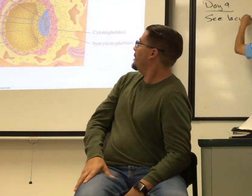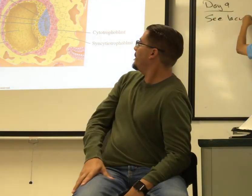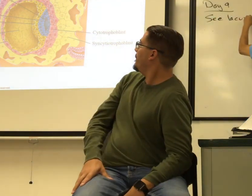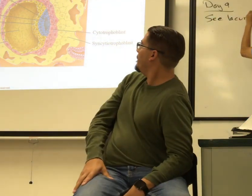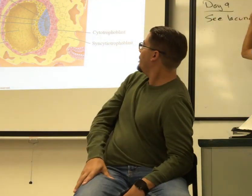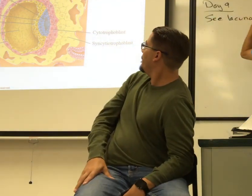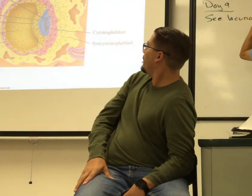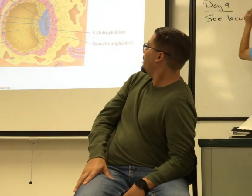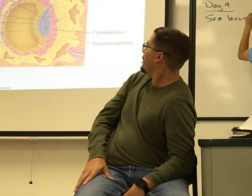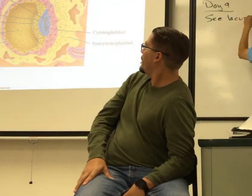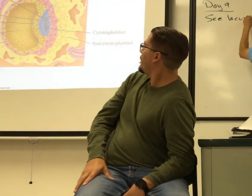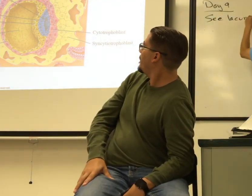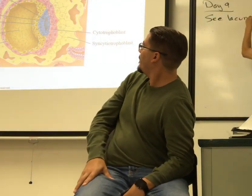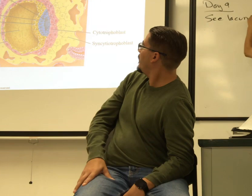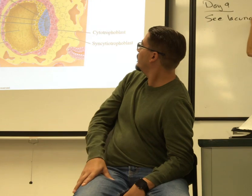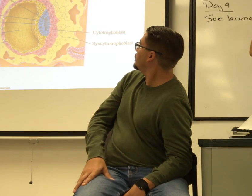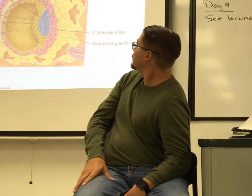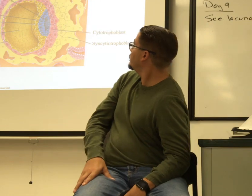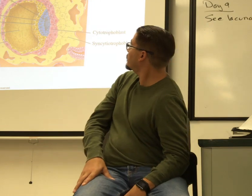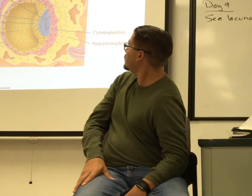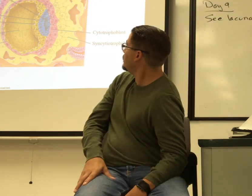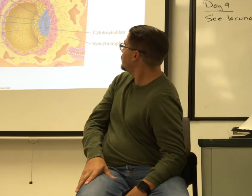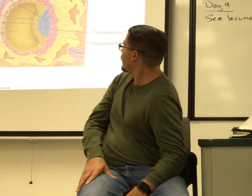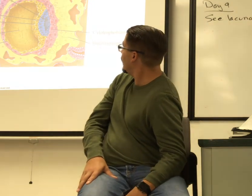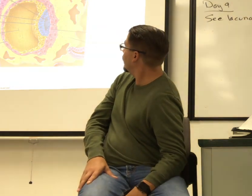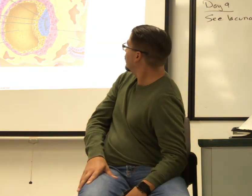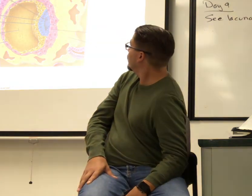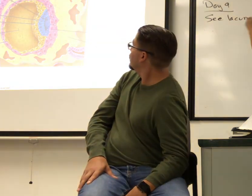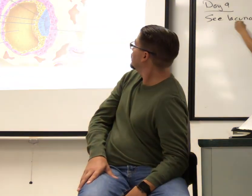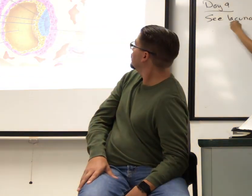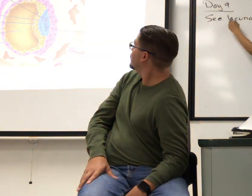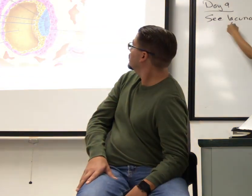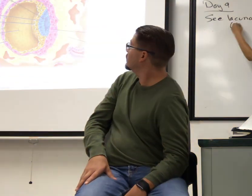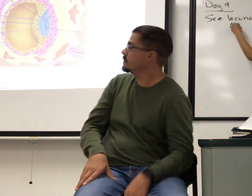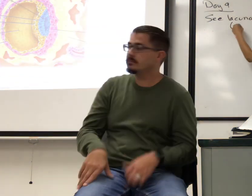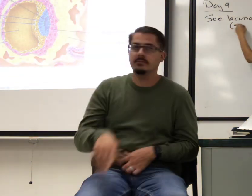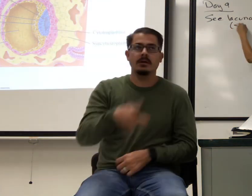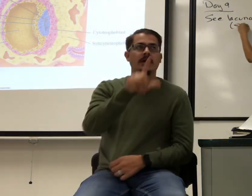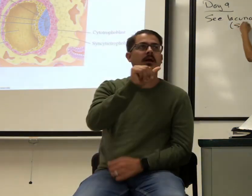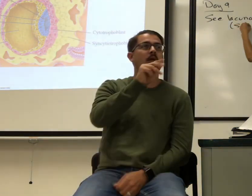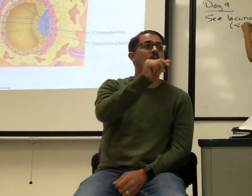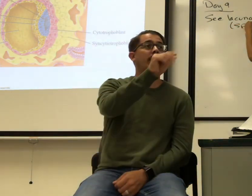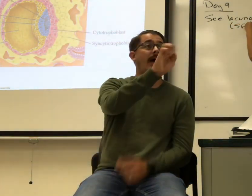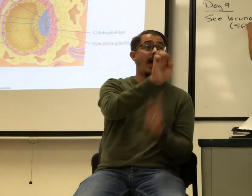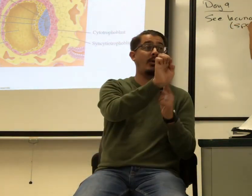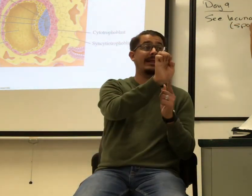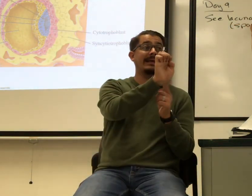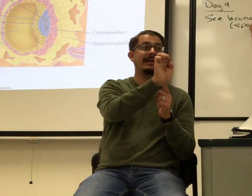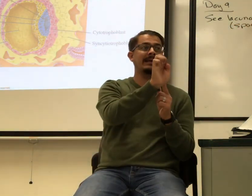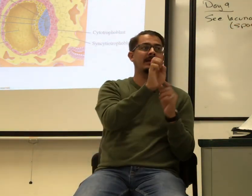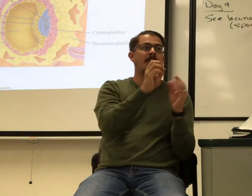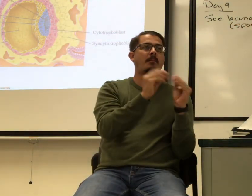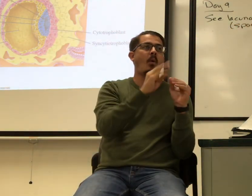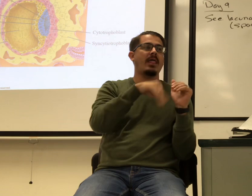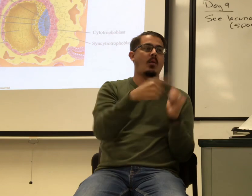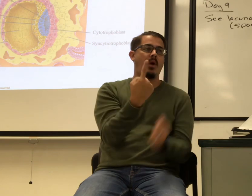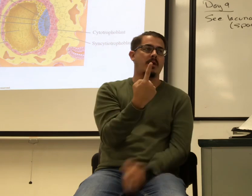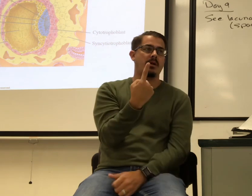lacuna, lacuna singular, add an E, pluralizes it. These are just spaces.